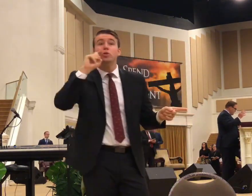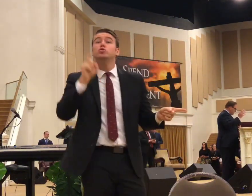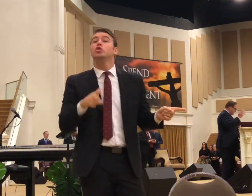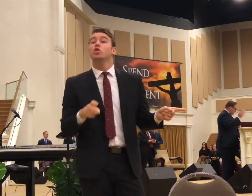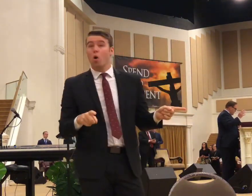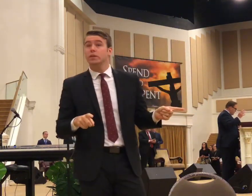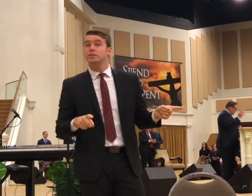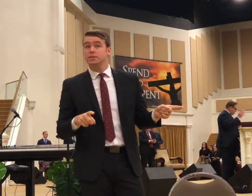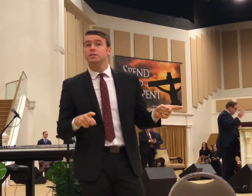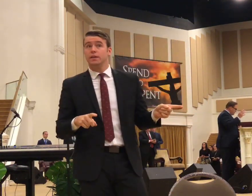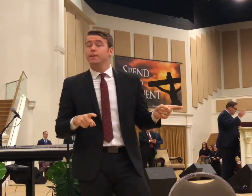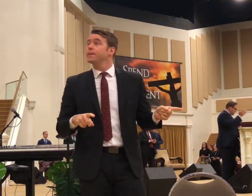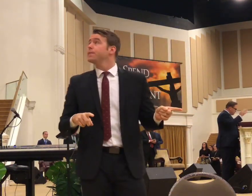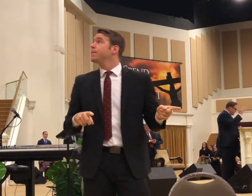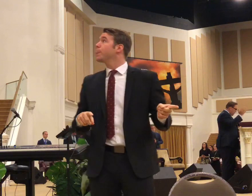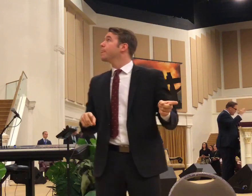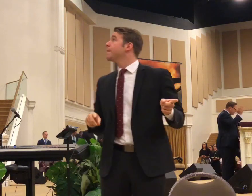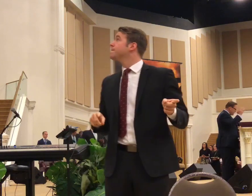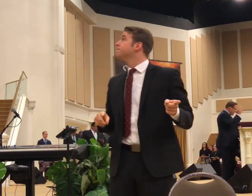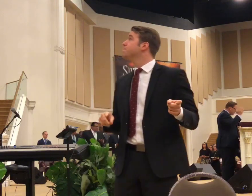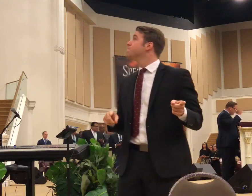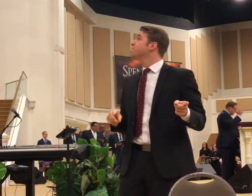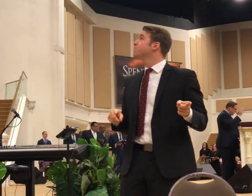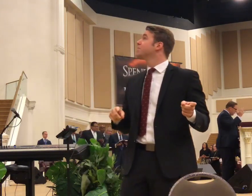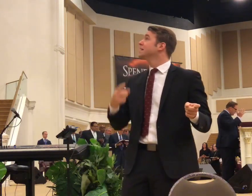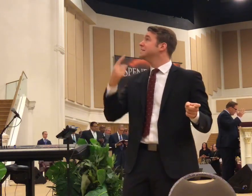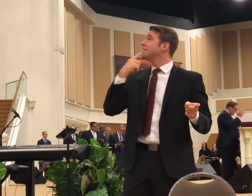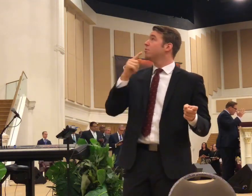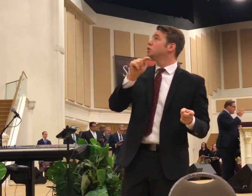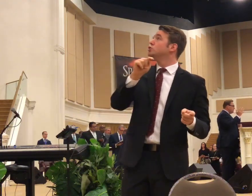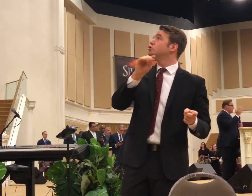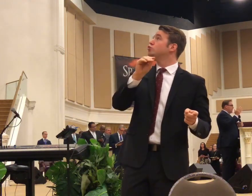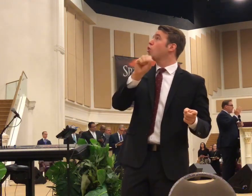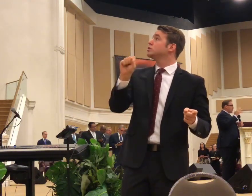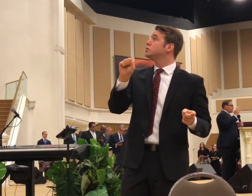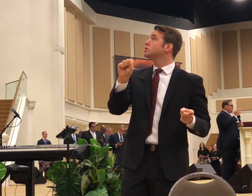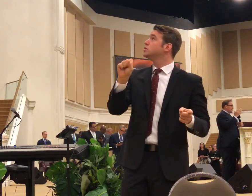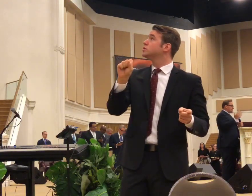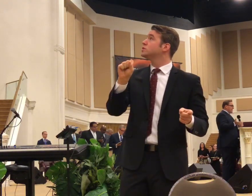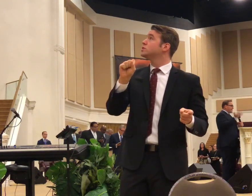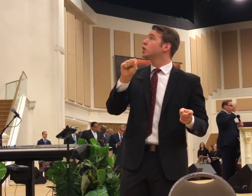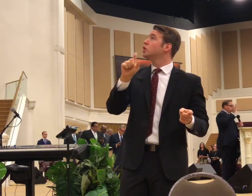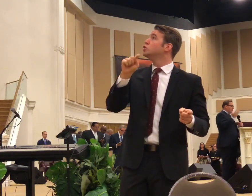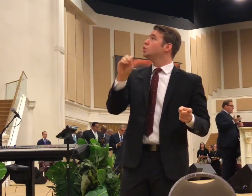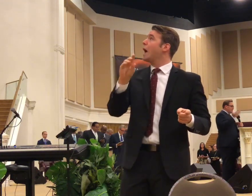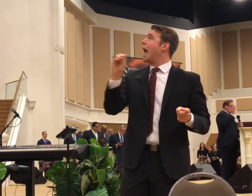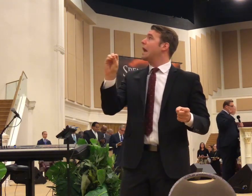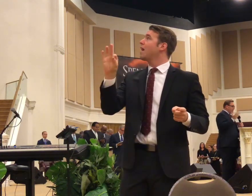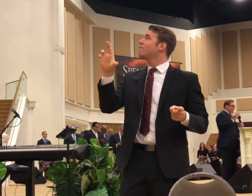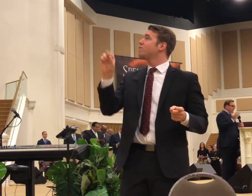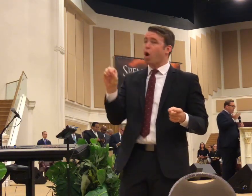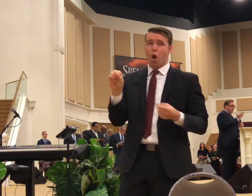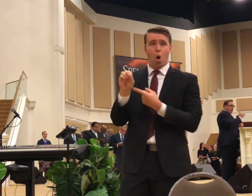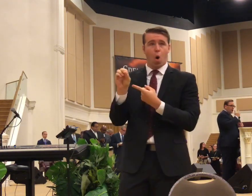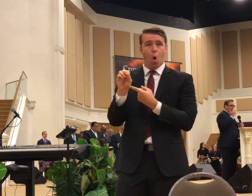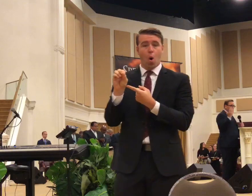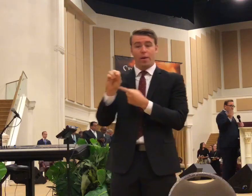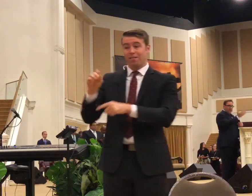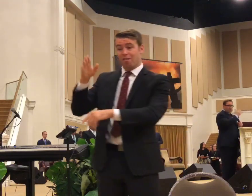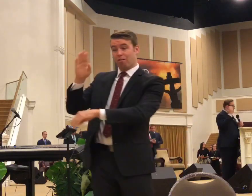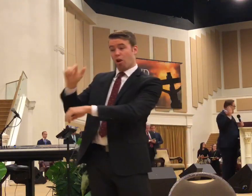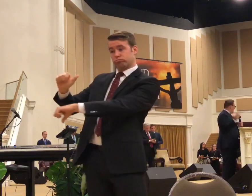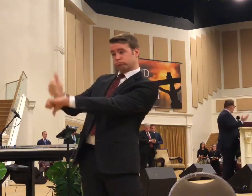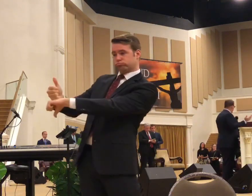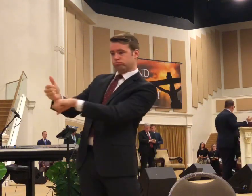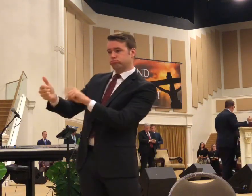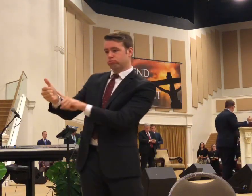here, there's some tossing to and fro. And he wants that stature in Christ to be achieved, that we all, it's